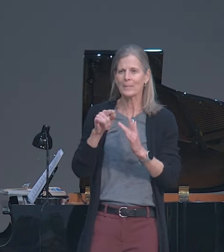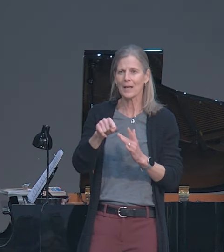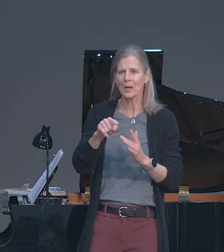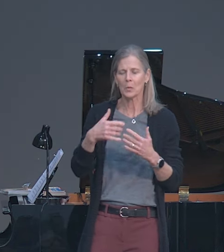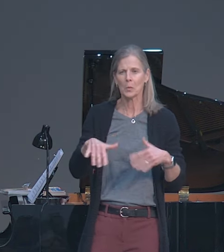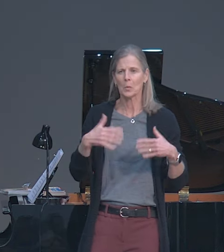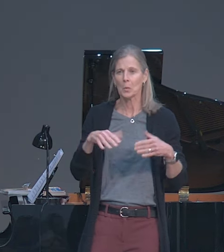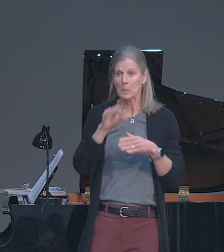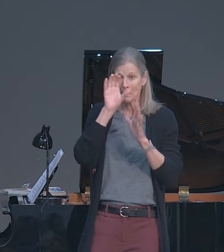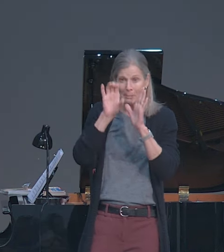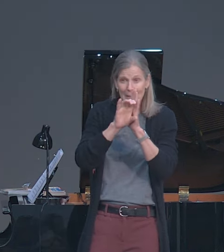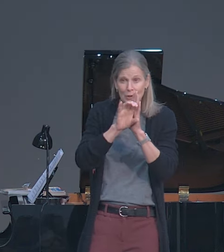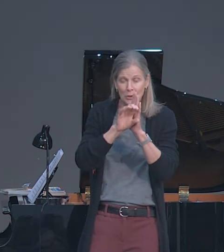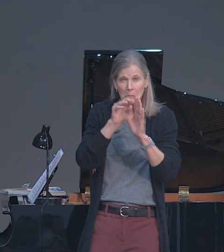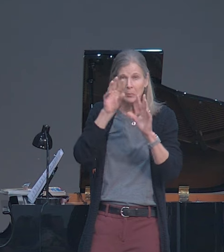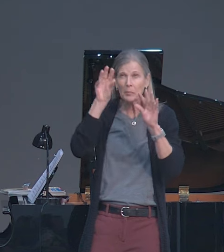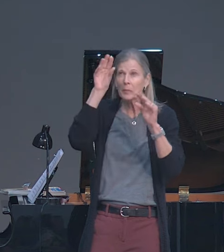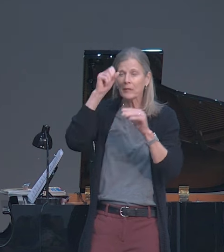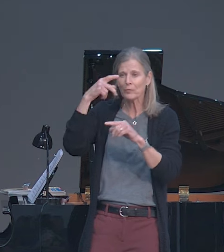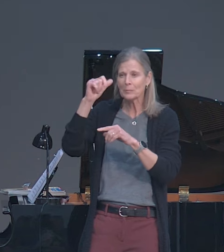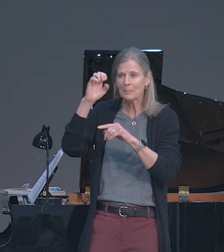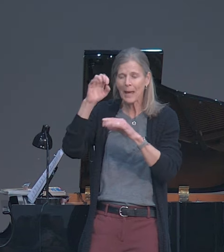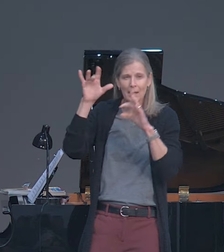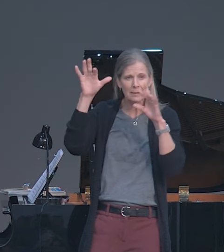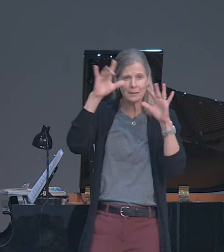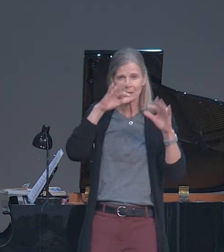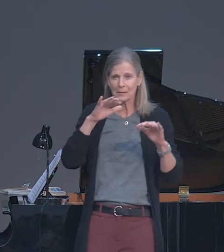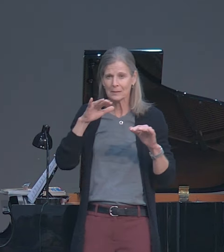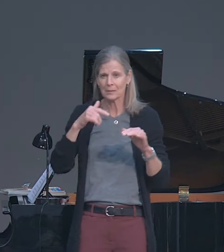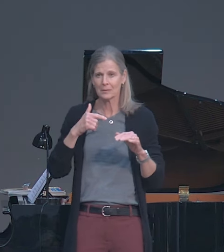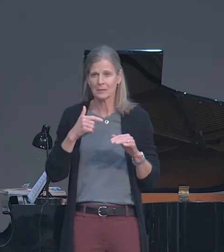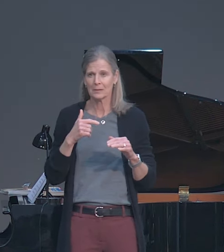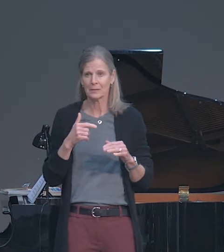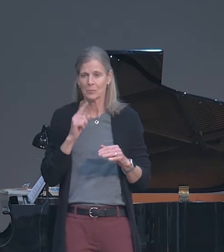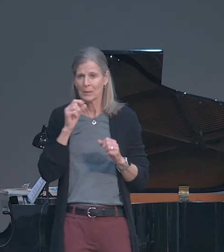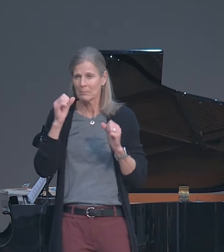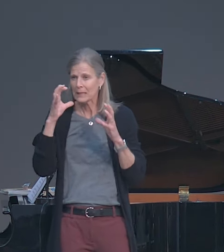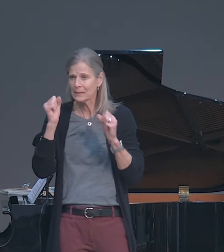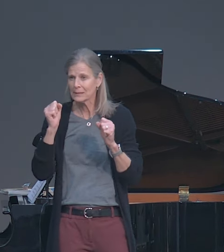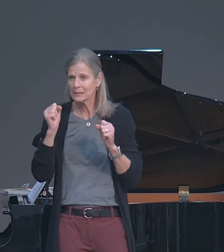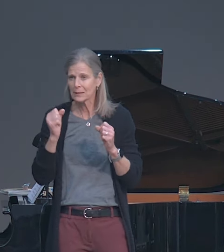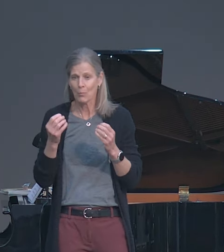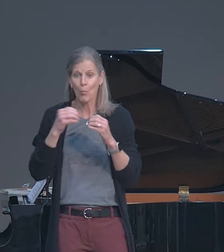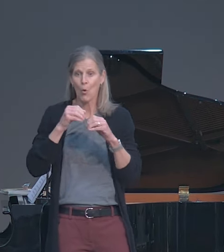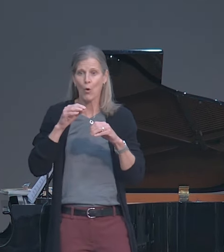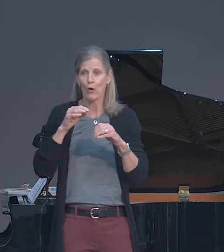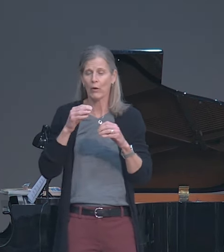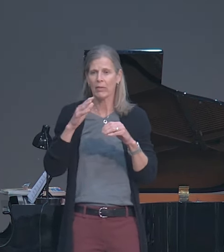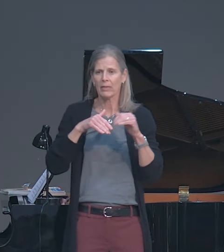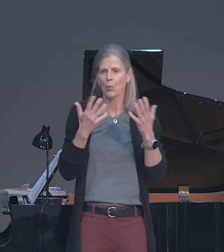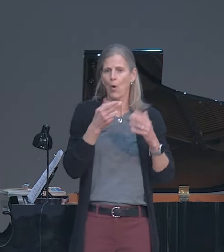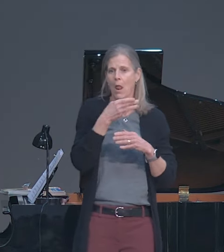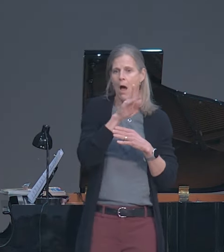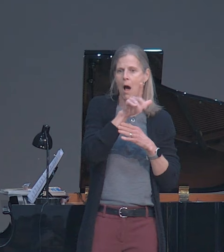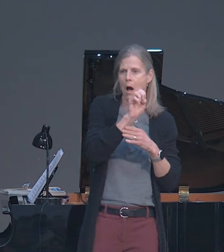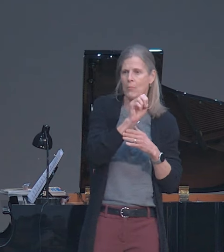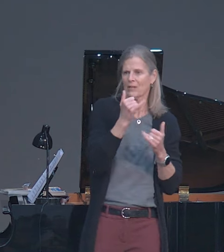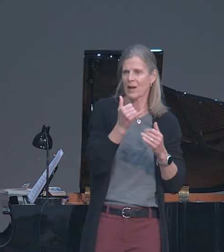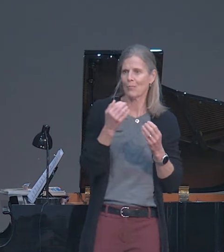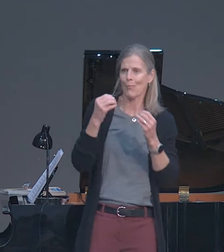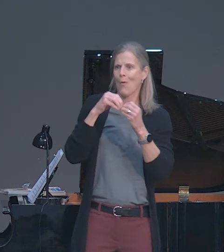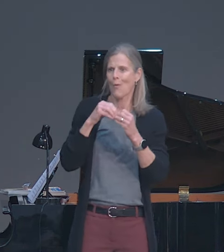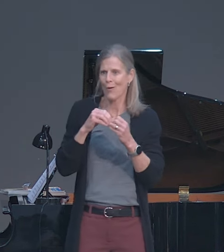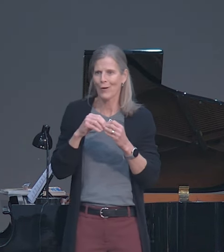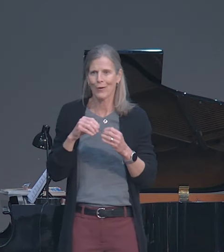photos that have been taken and sent back that come from deep space. Much more than what the Hubble telescope could do. It's